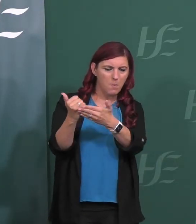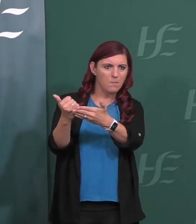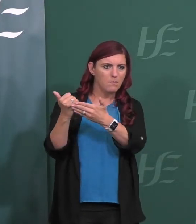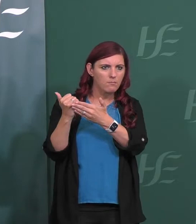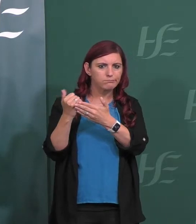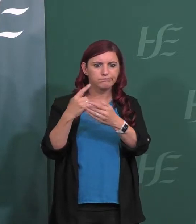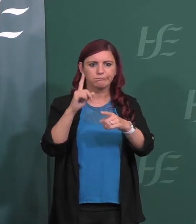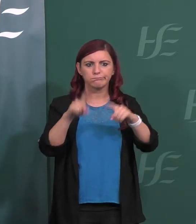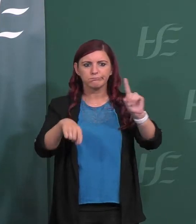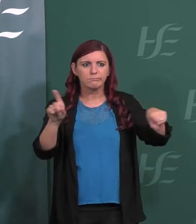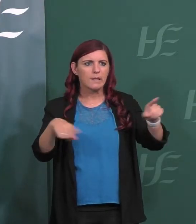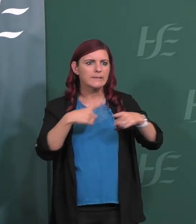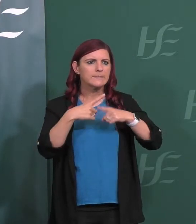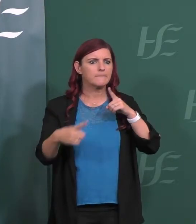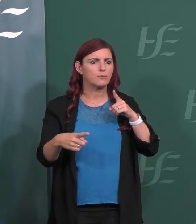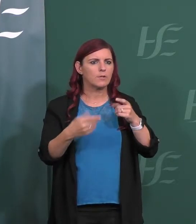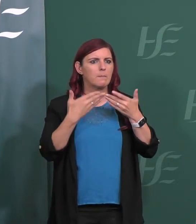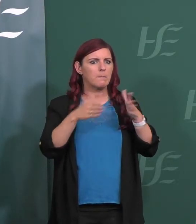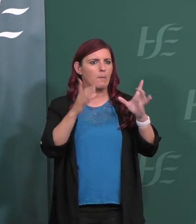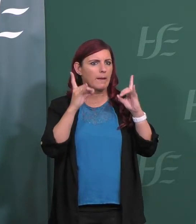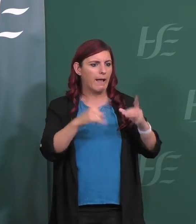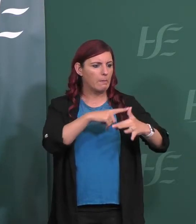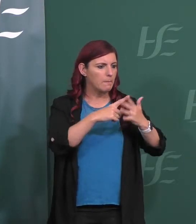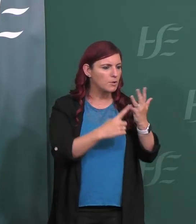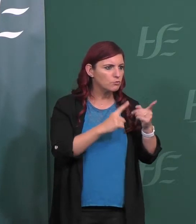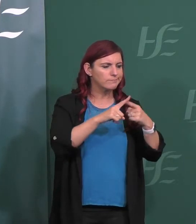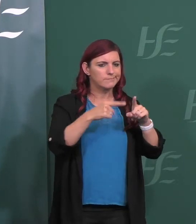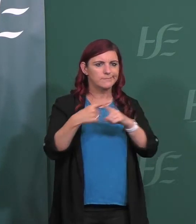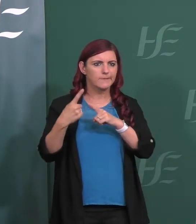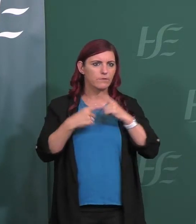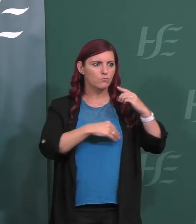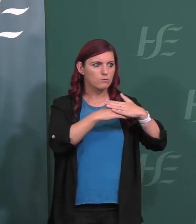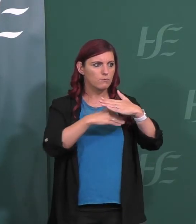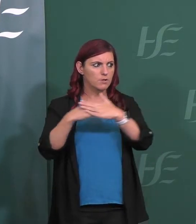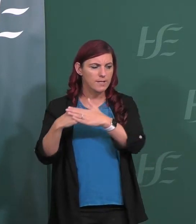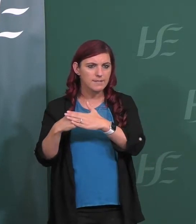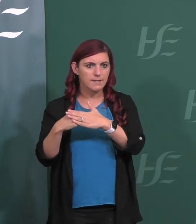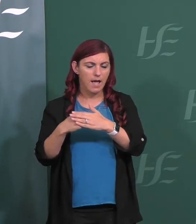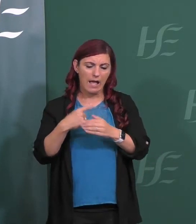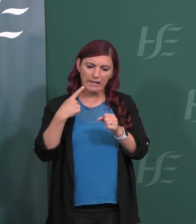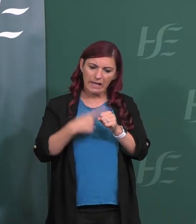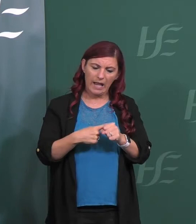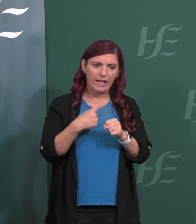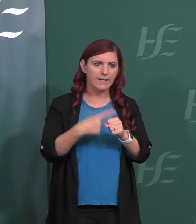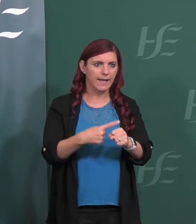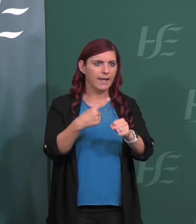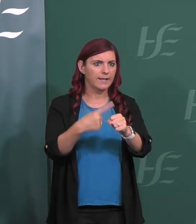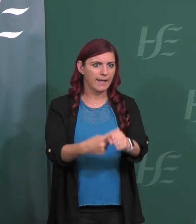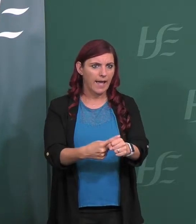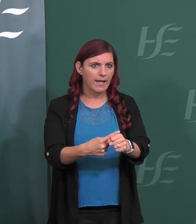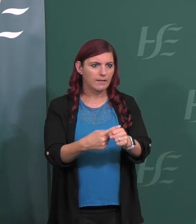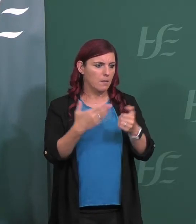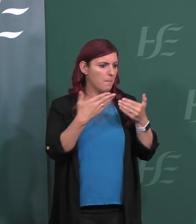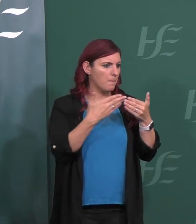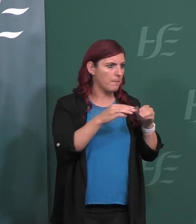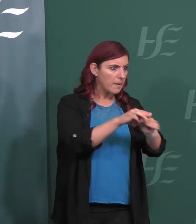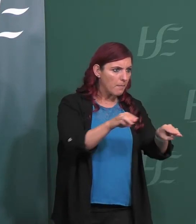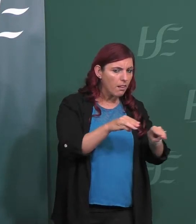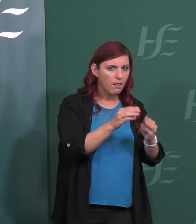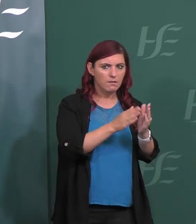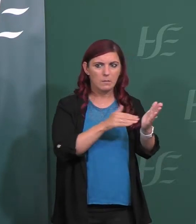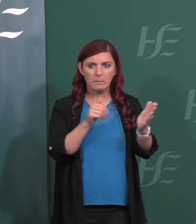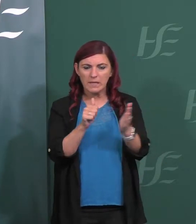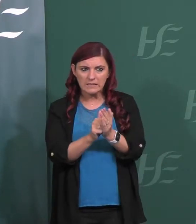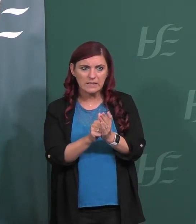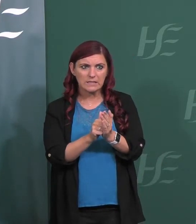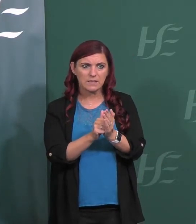public health measures and indeed restrictions. And time after time, public, enterprise, business have made many